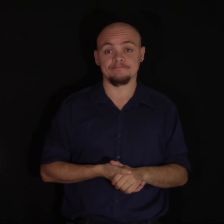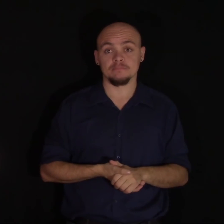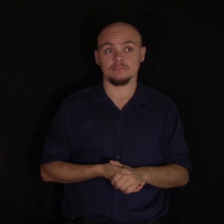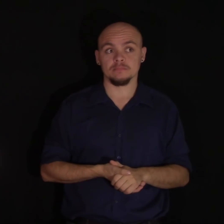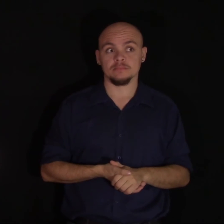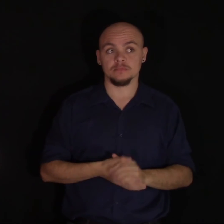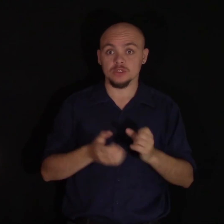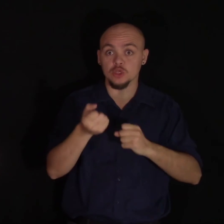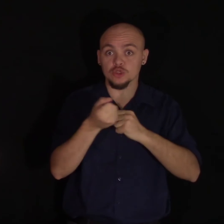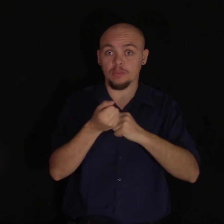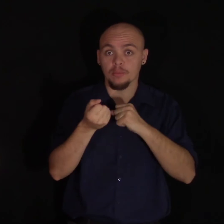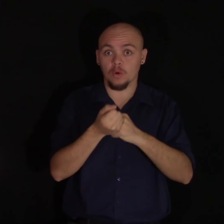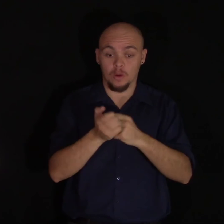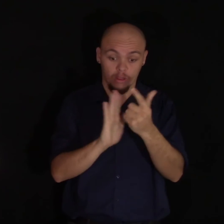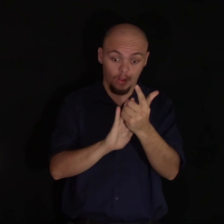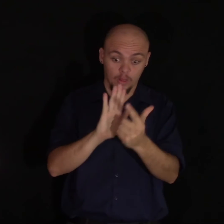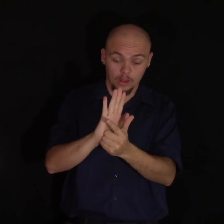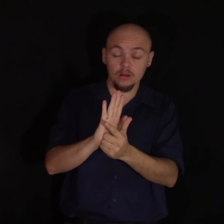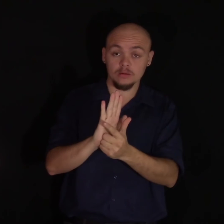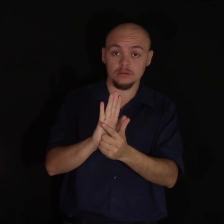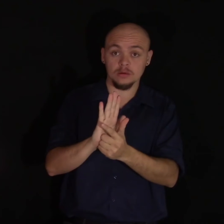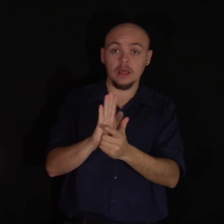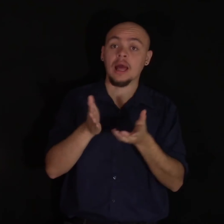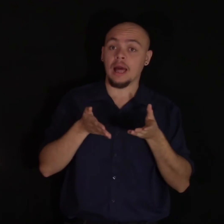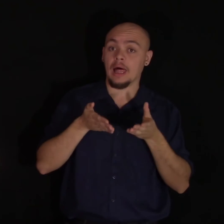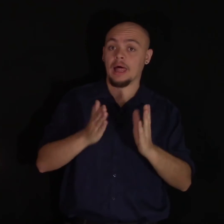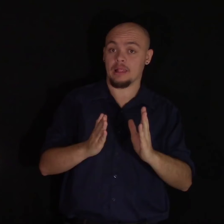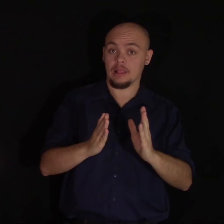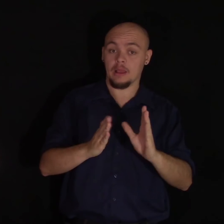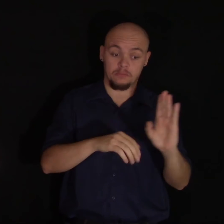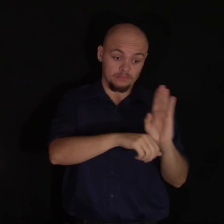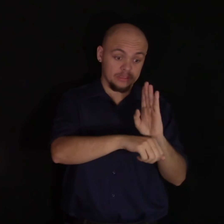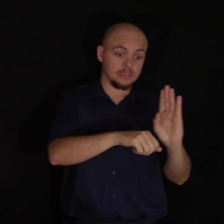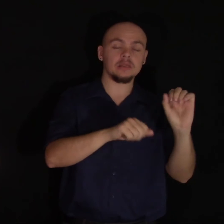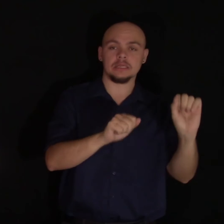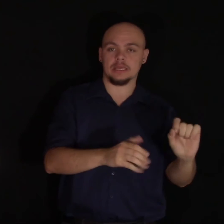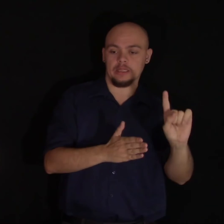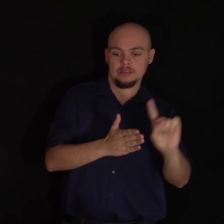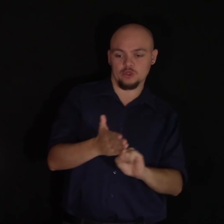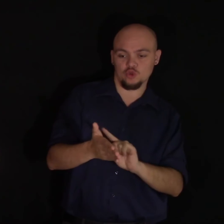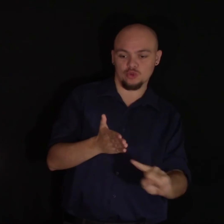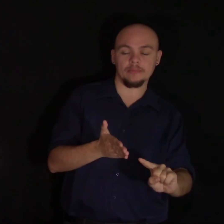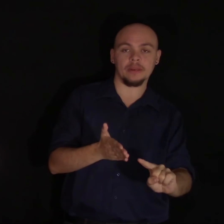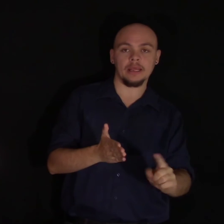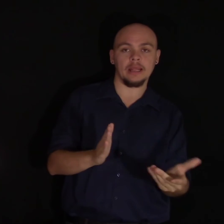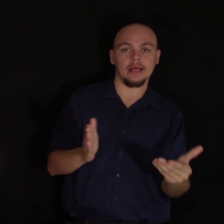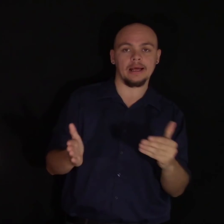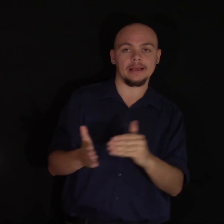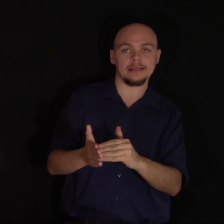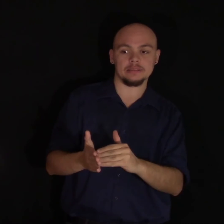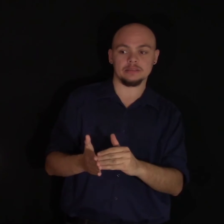favor of a law that would allow businesses to not serve me.